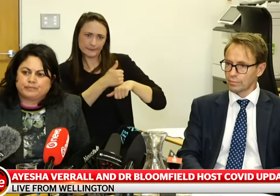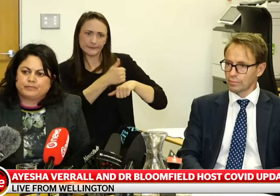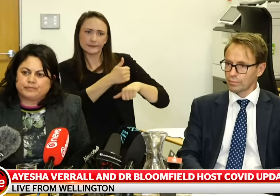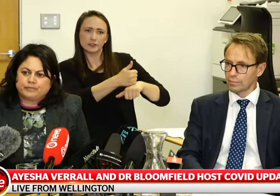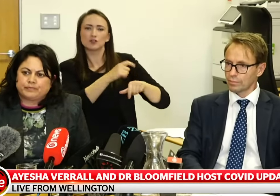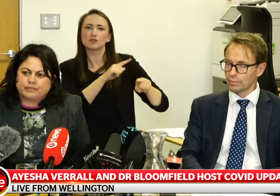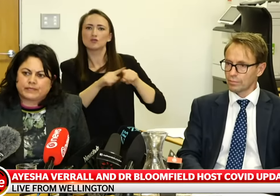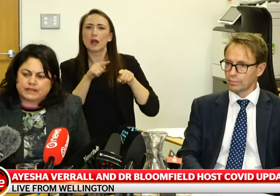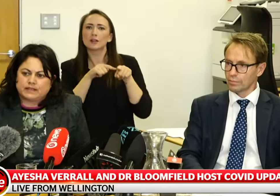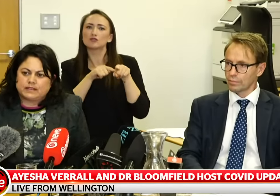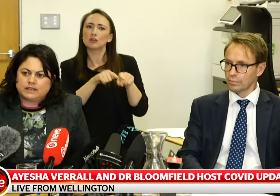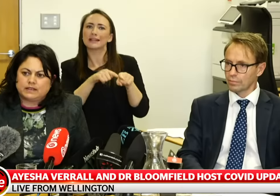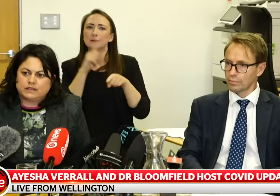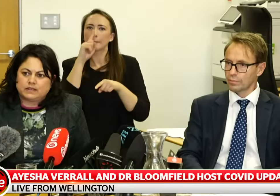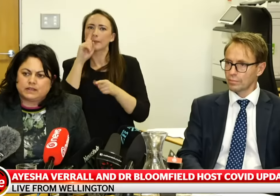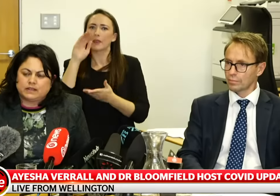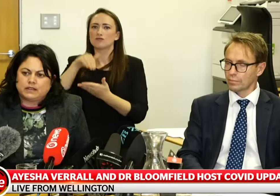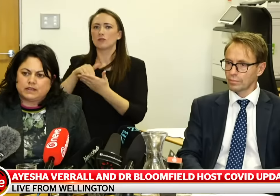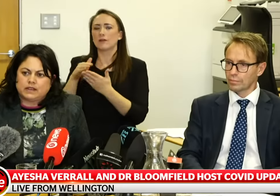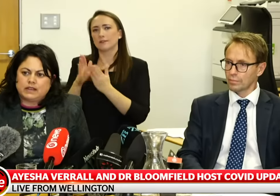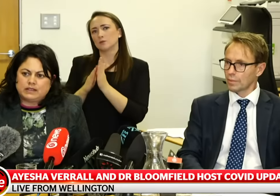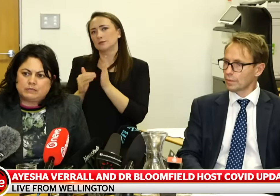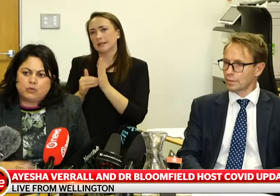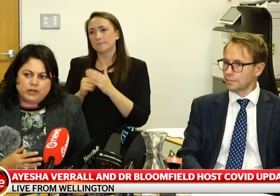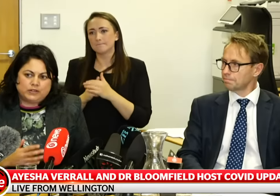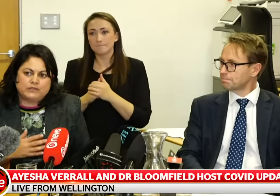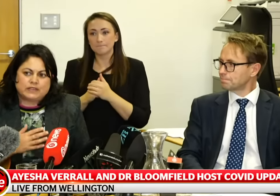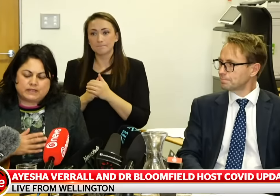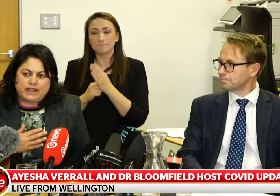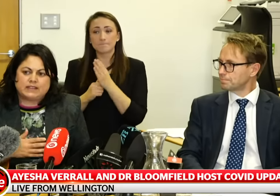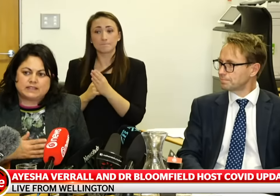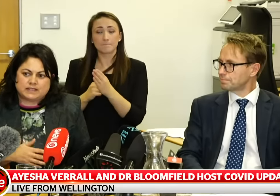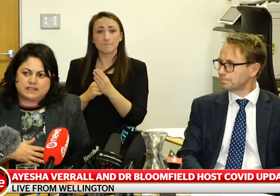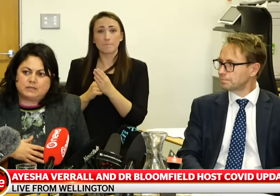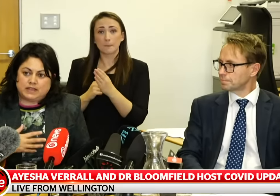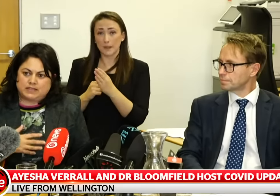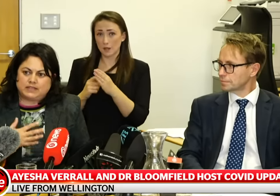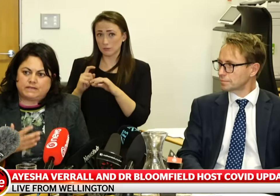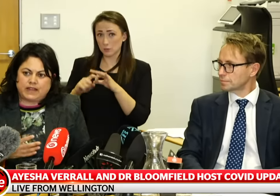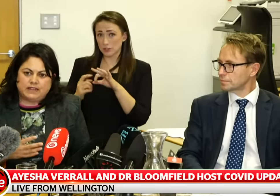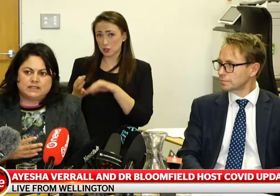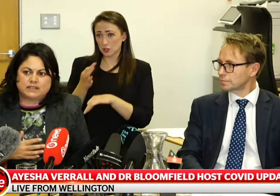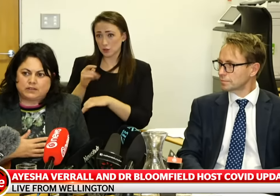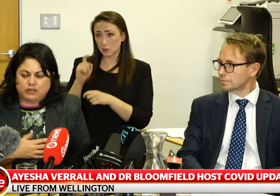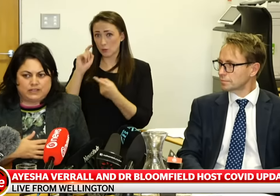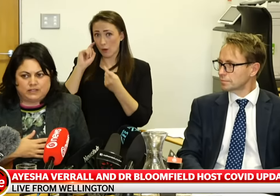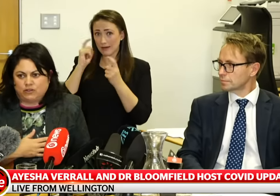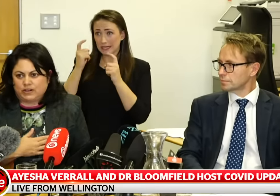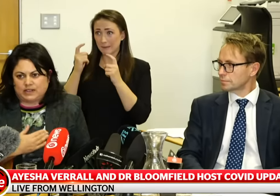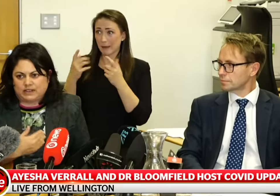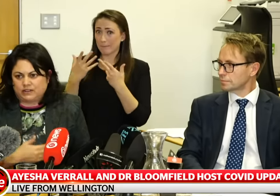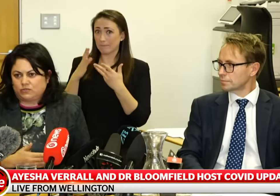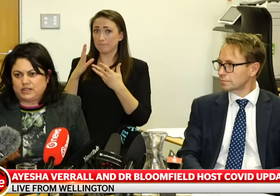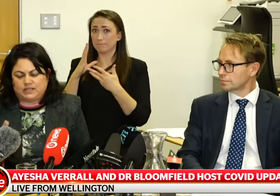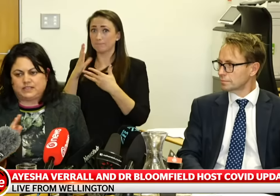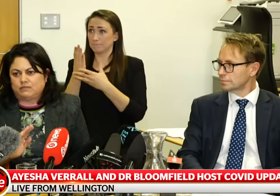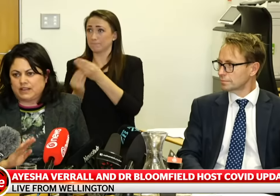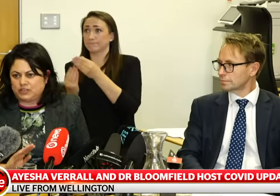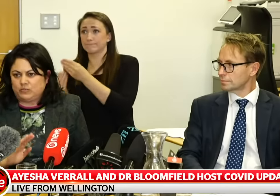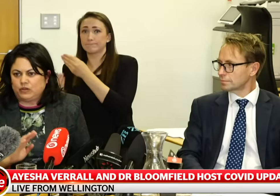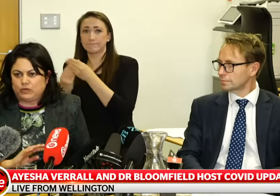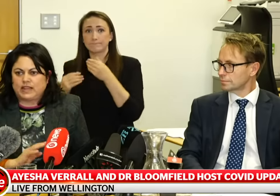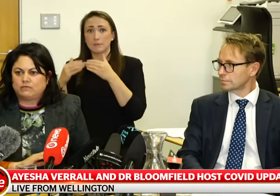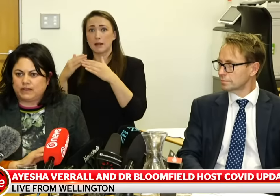you're not concerned about blind spots at the border? The point of the surveillance system is surveillance. It's not a clinical